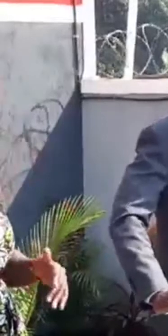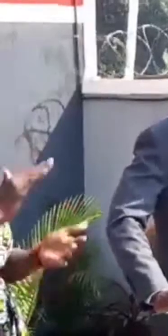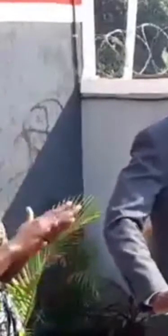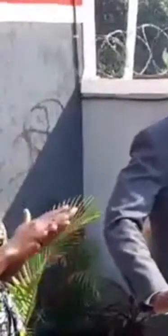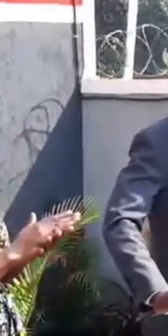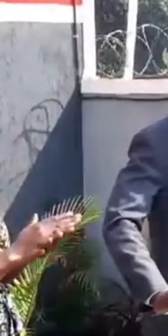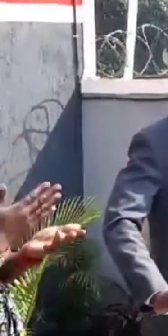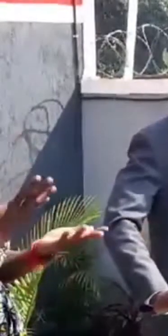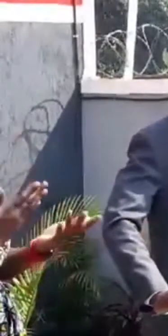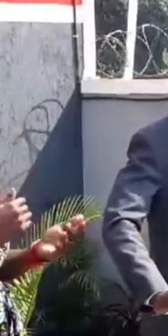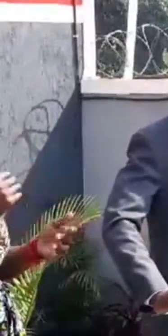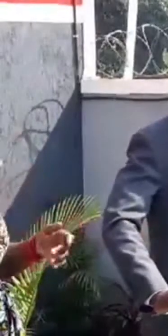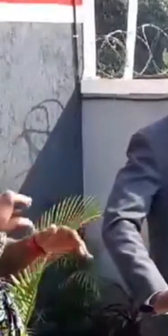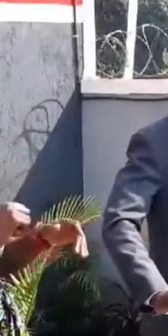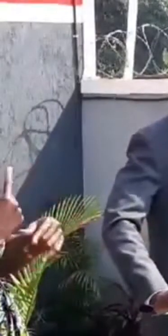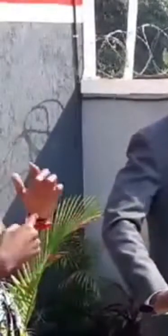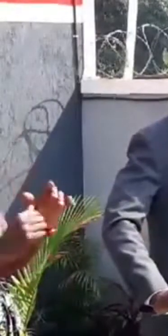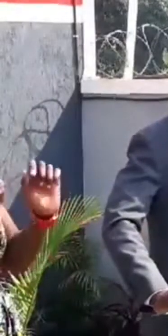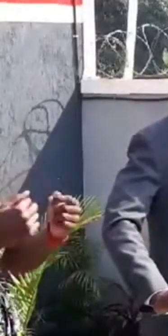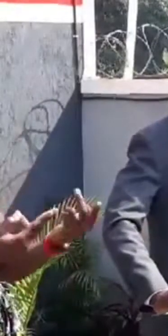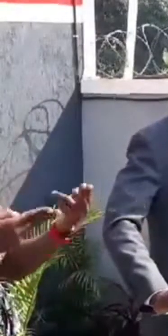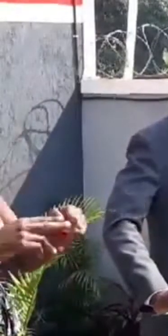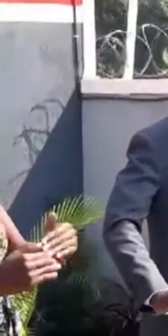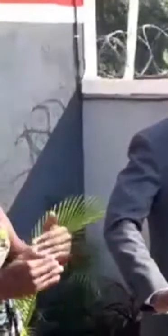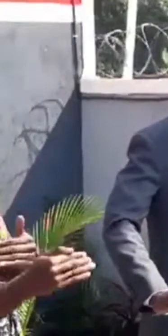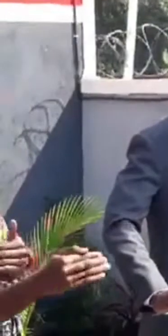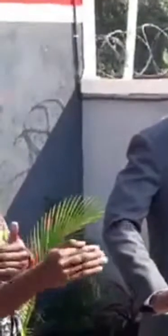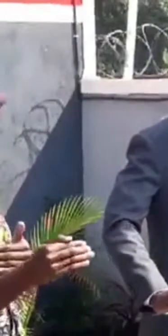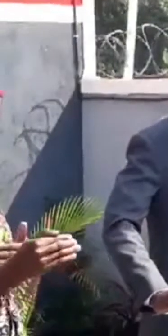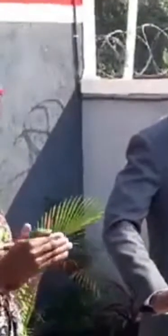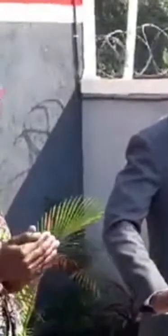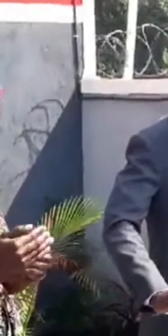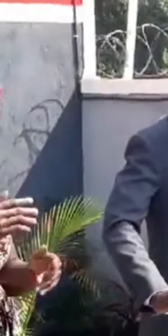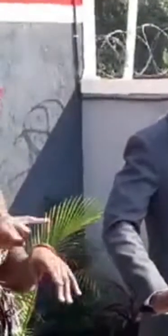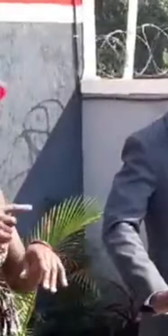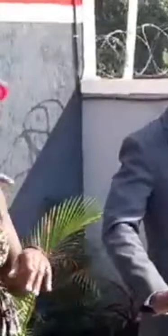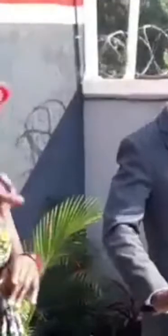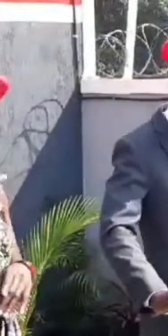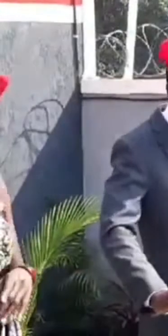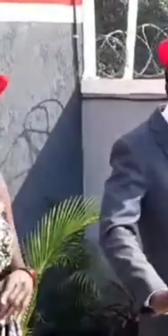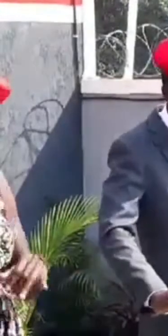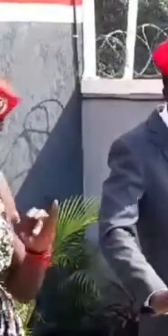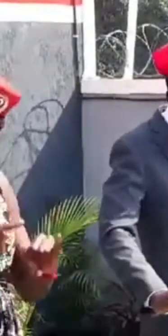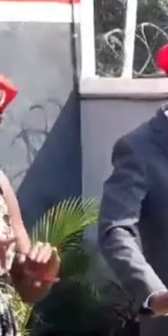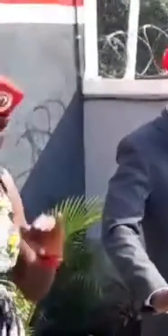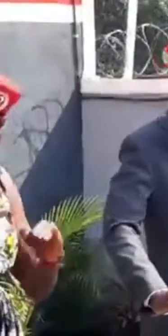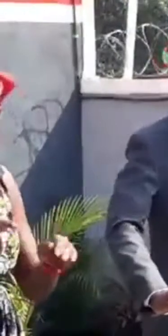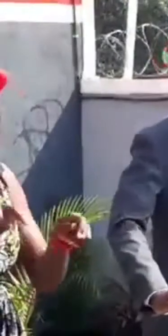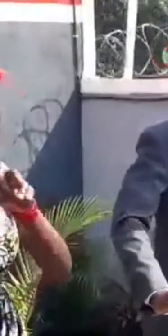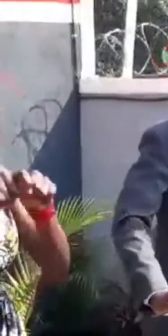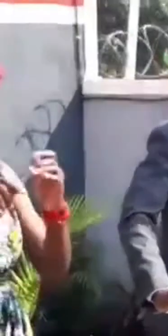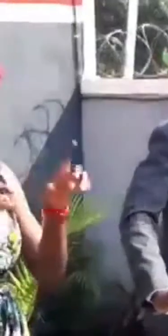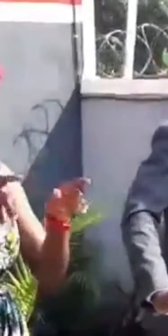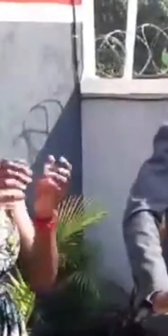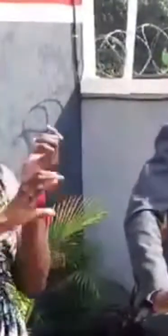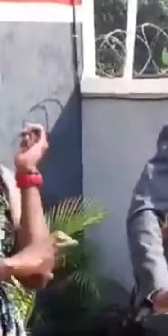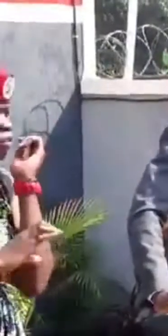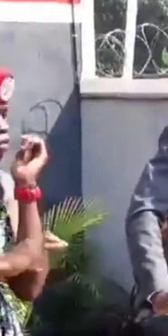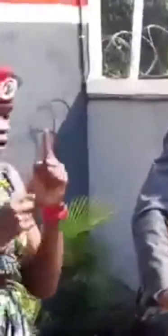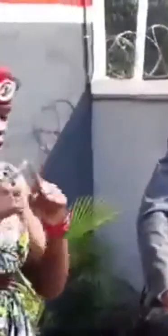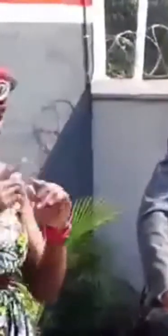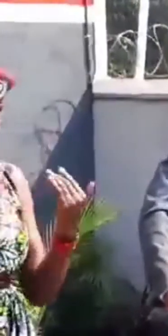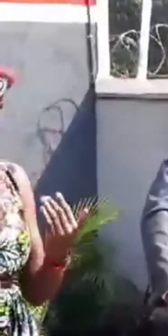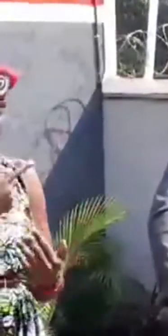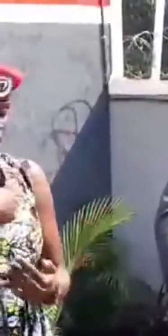there was any worse anybody would do to stay in power. But now we all see that